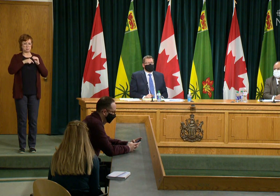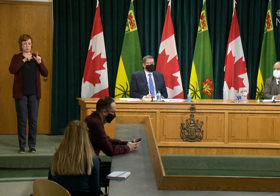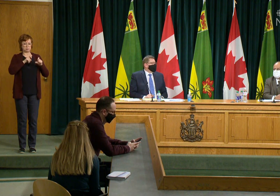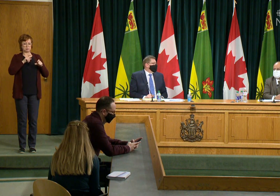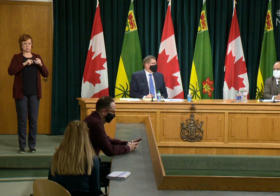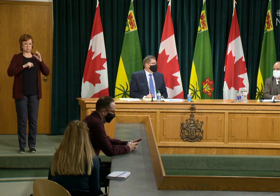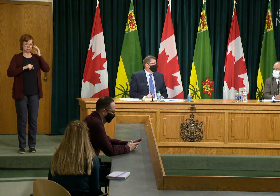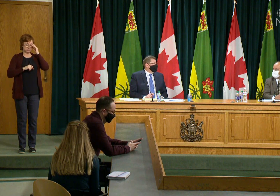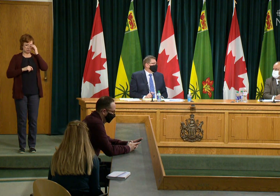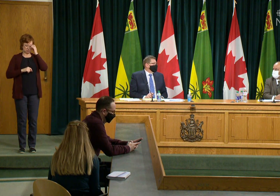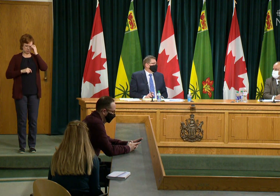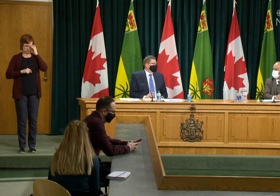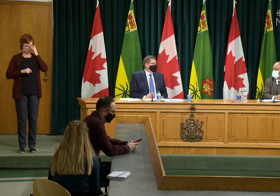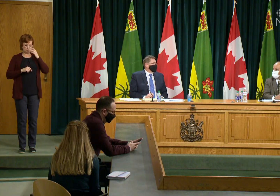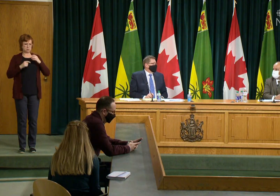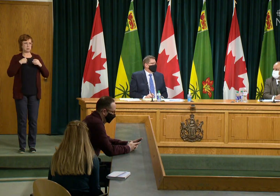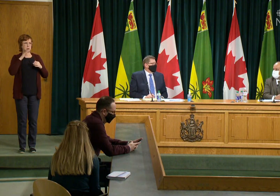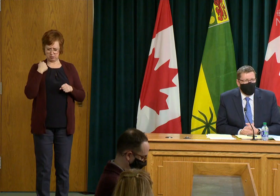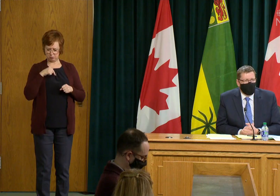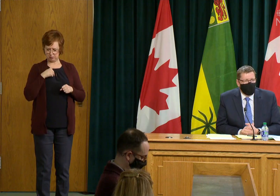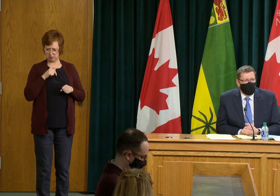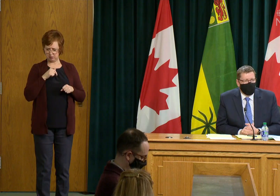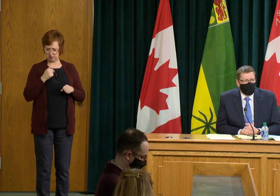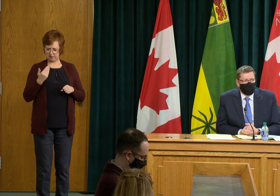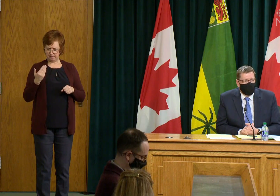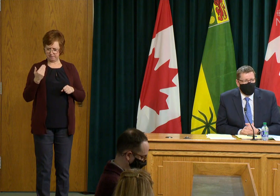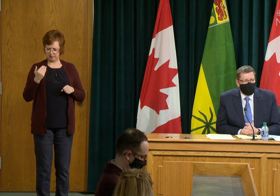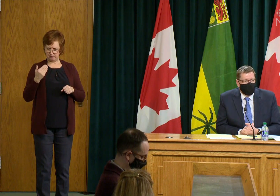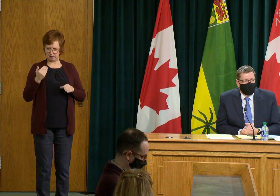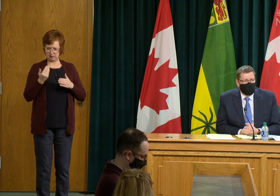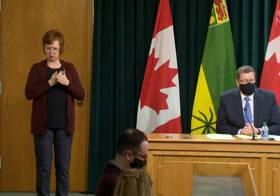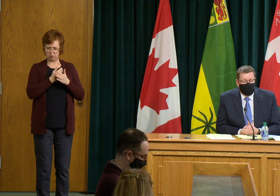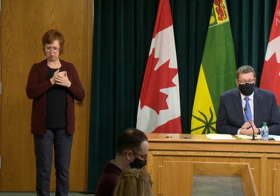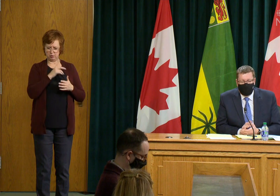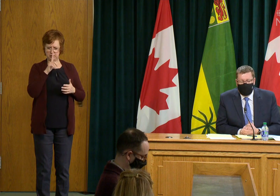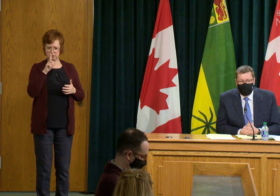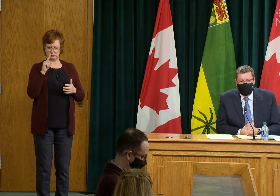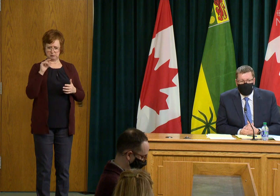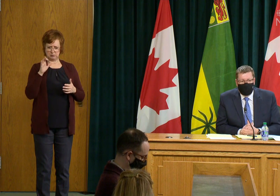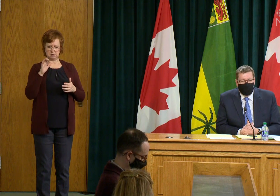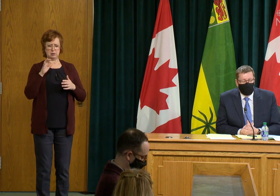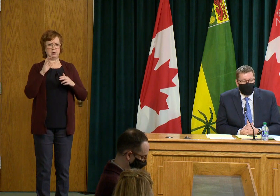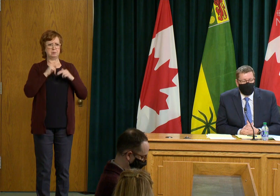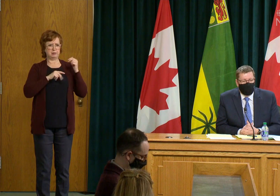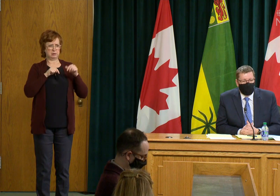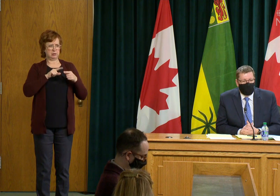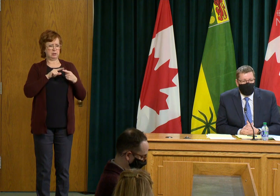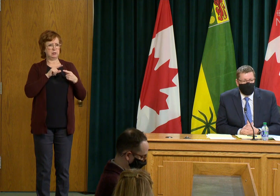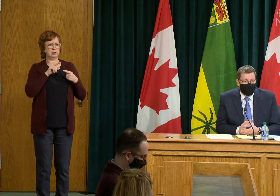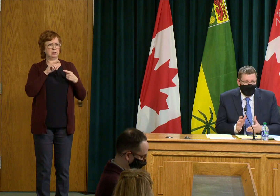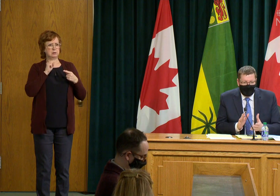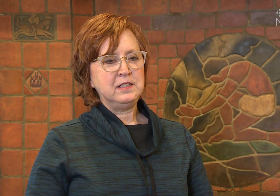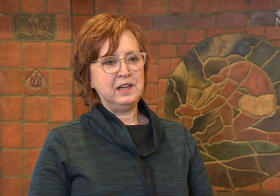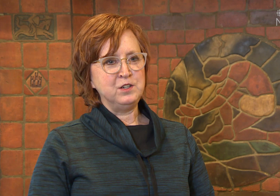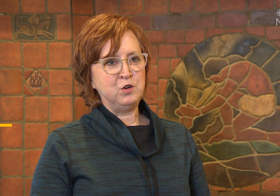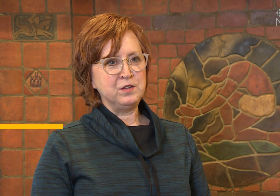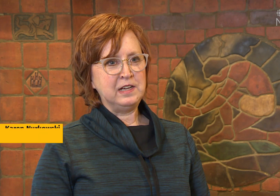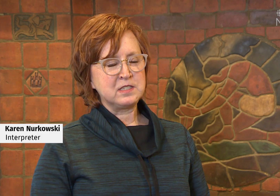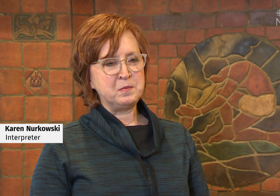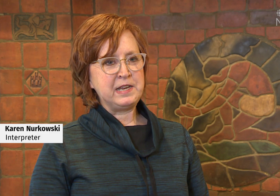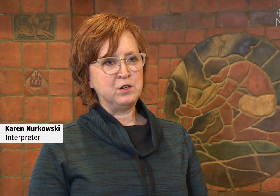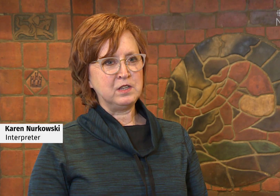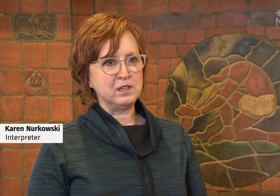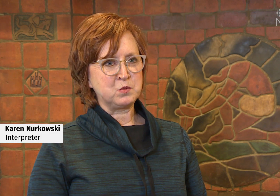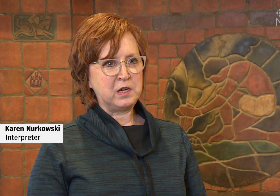it's a tough job, it's very rewarding. It's nerve-wracking to be in front of the TV cameras, but I know